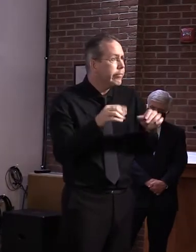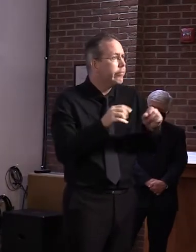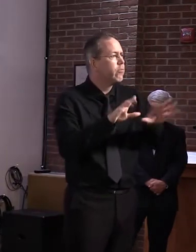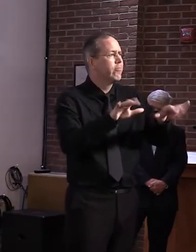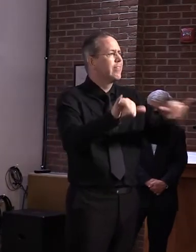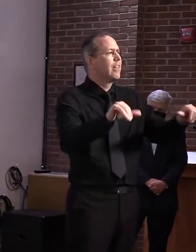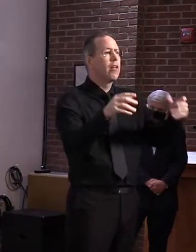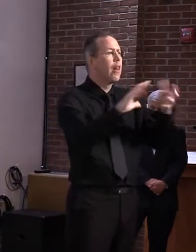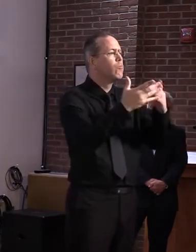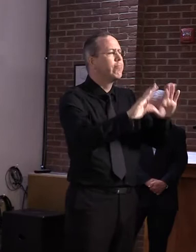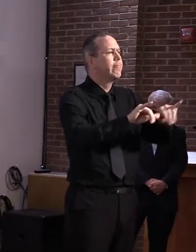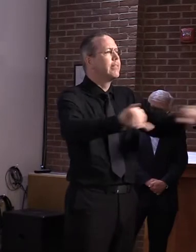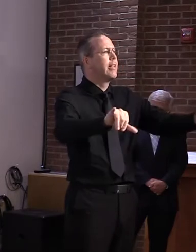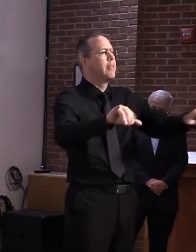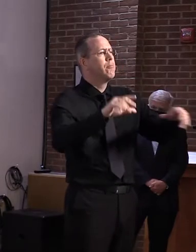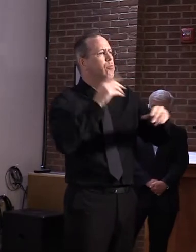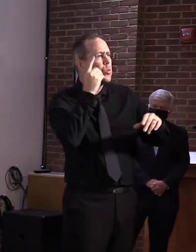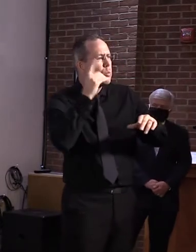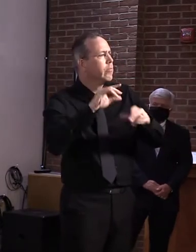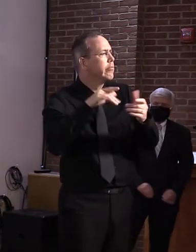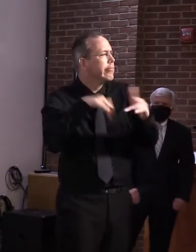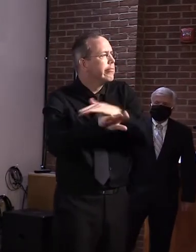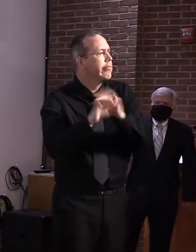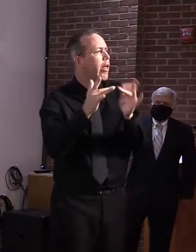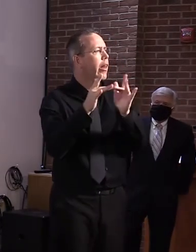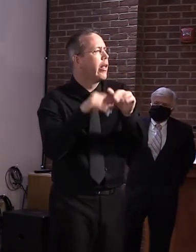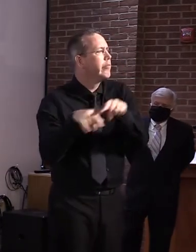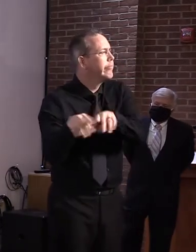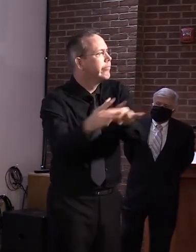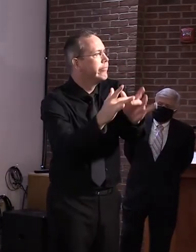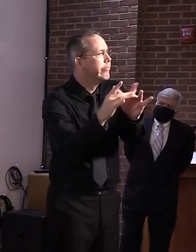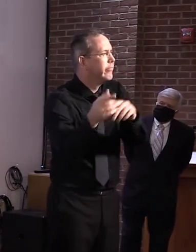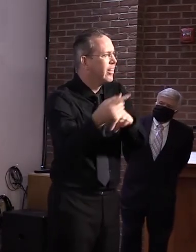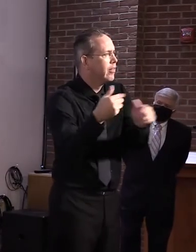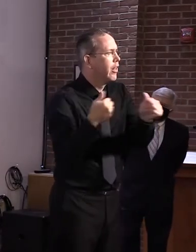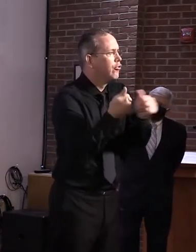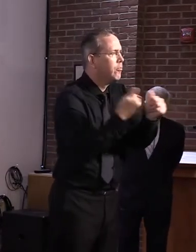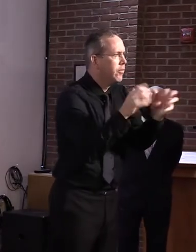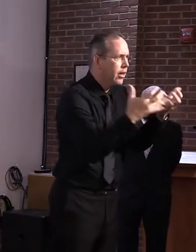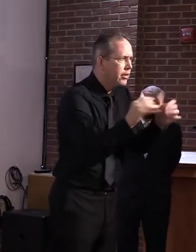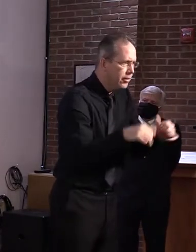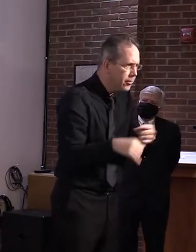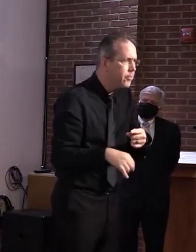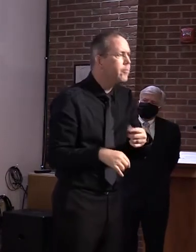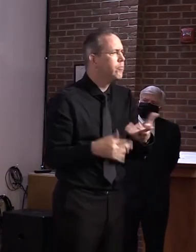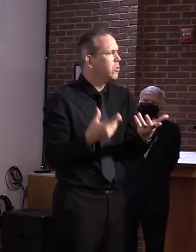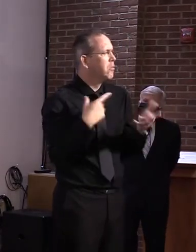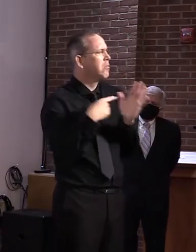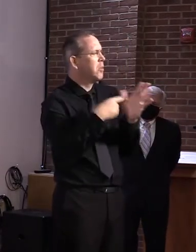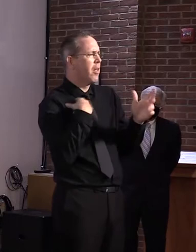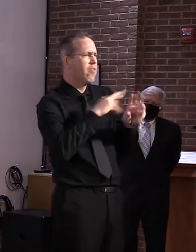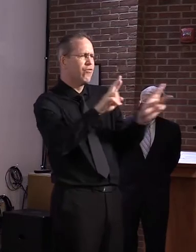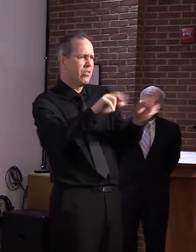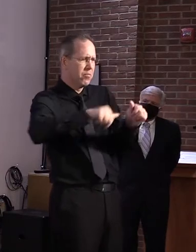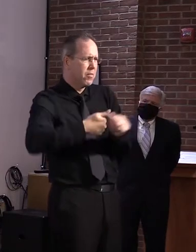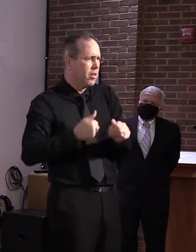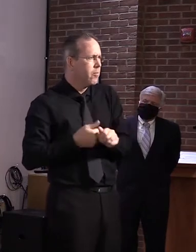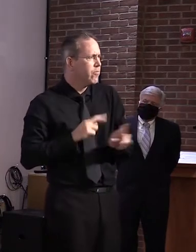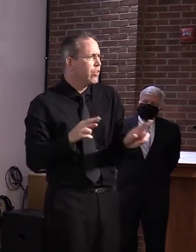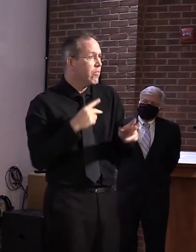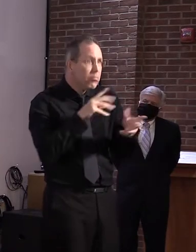place clean. So the janitorial staff would be there. But I don't think these are going to have the force of